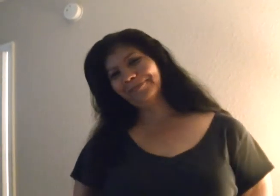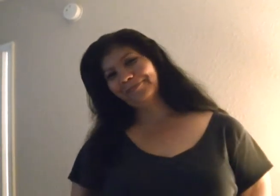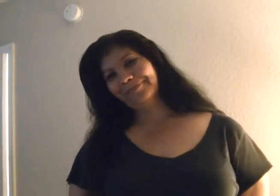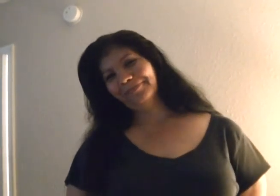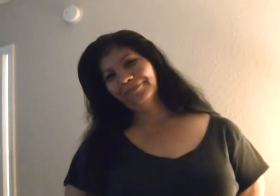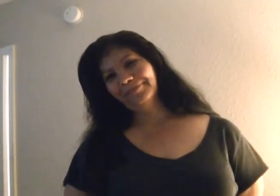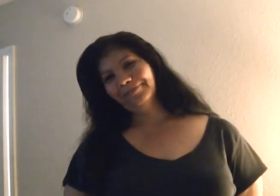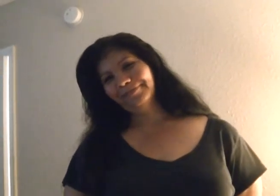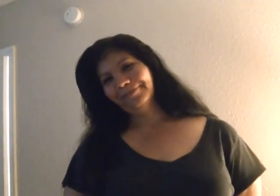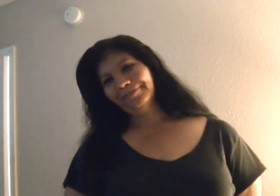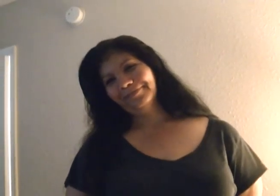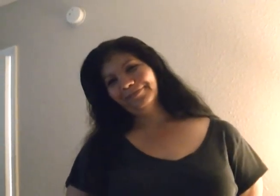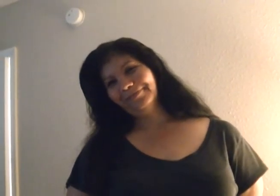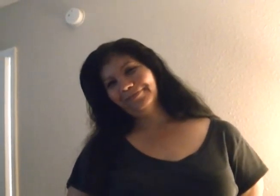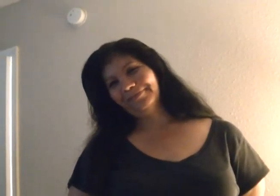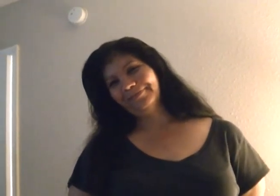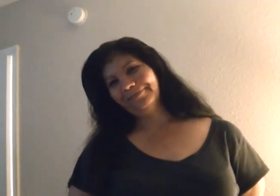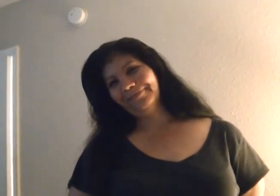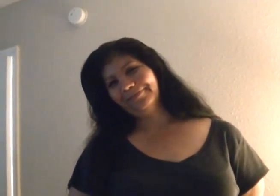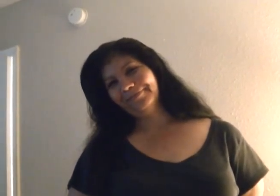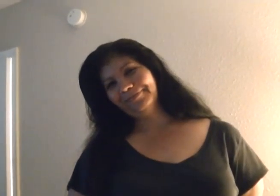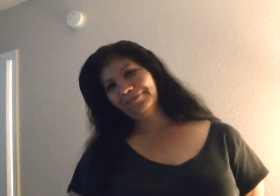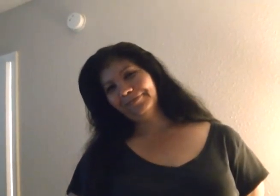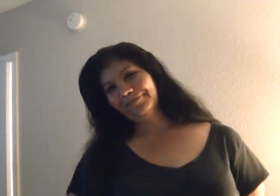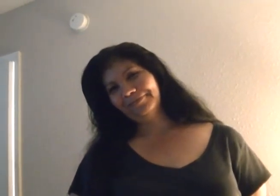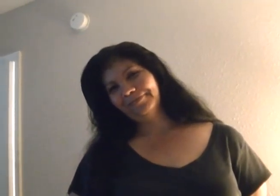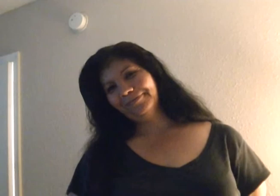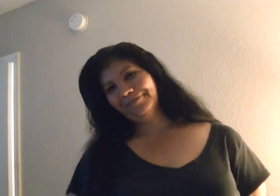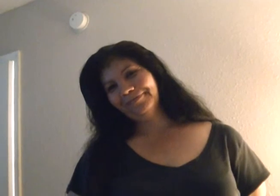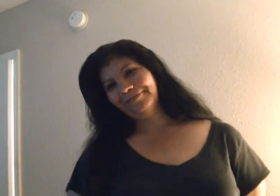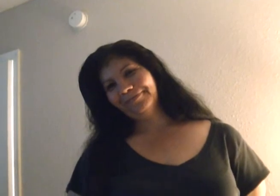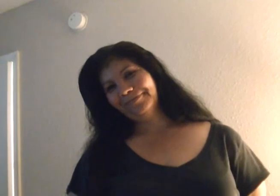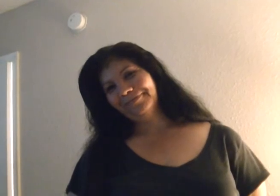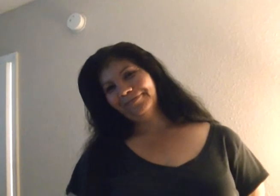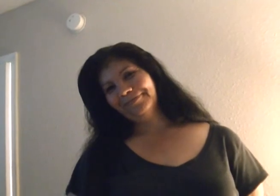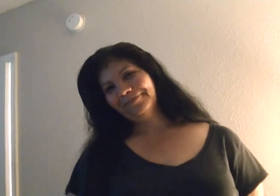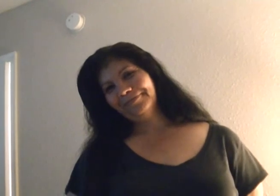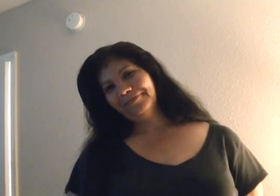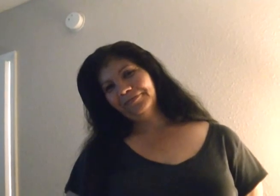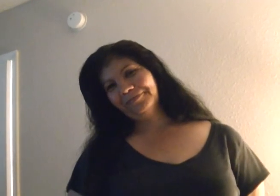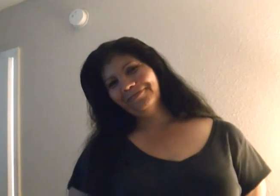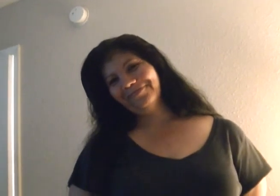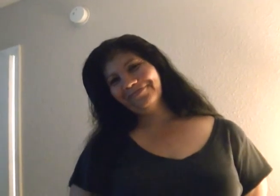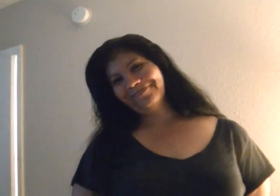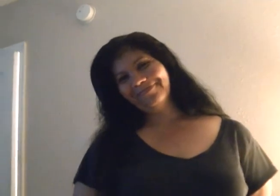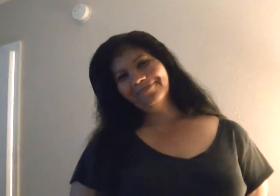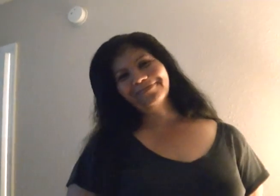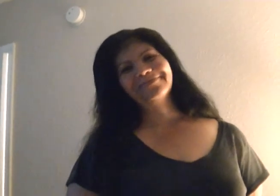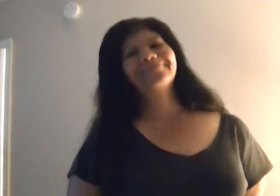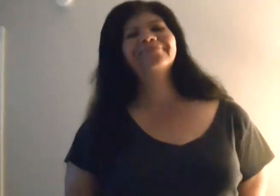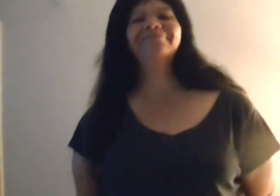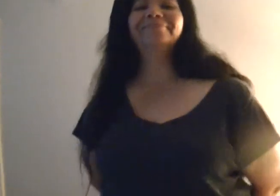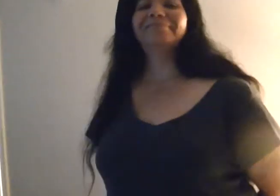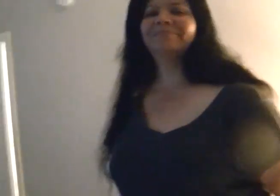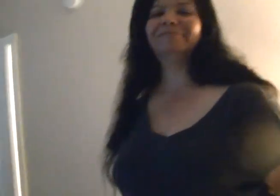other things God had to sand off my character that ain't here no more. Oh boy, let me tell you. Anyways, thank you, Lord.